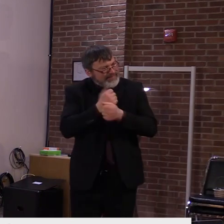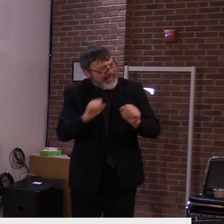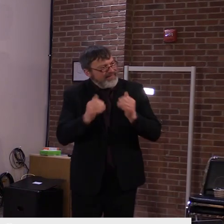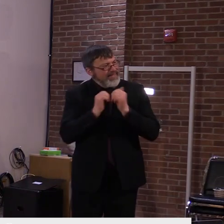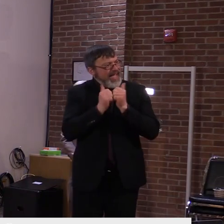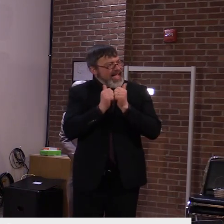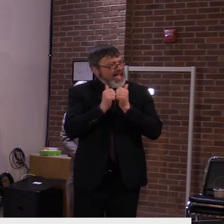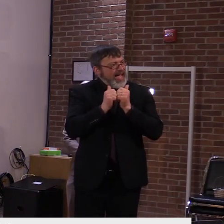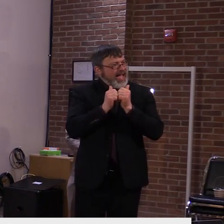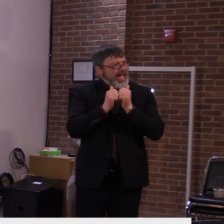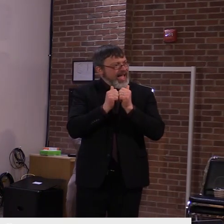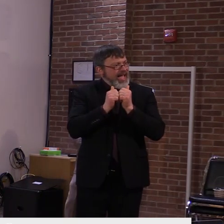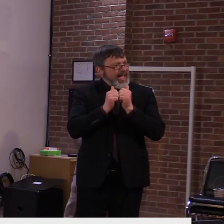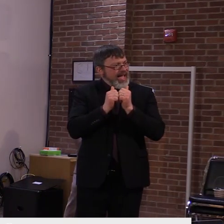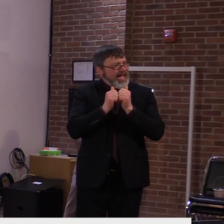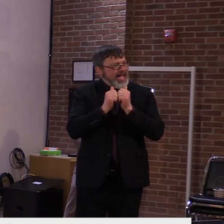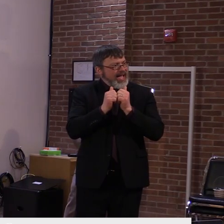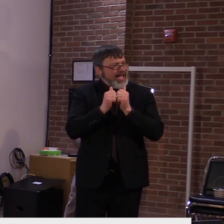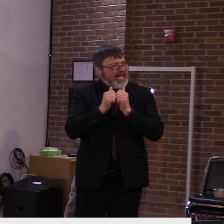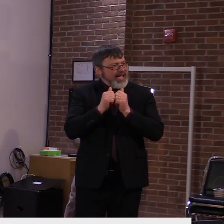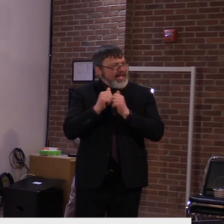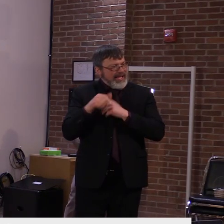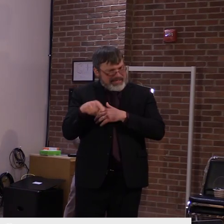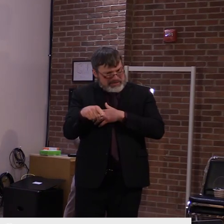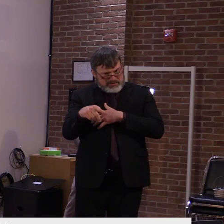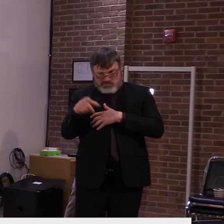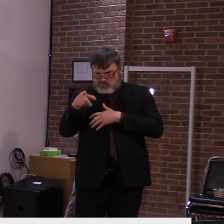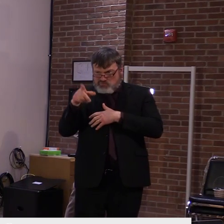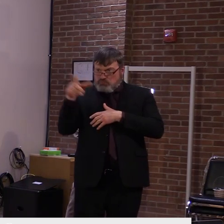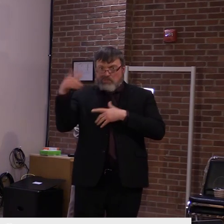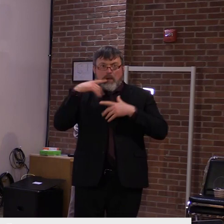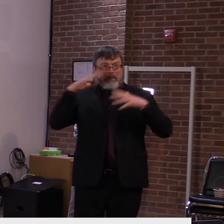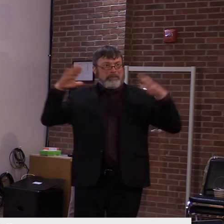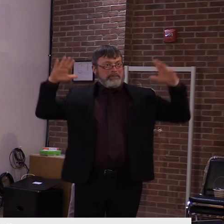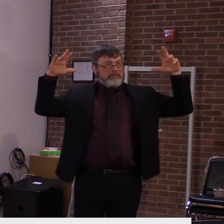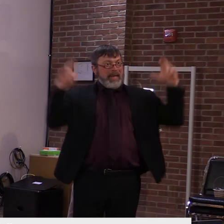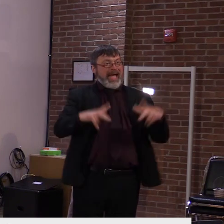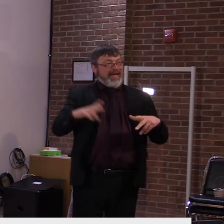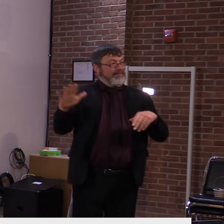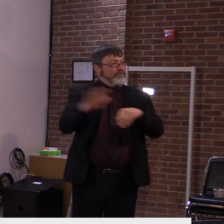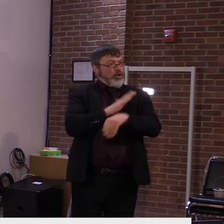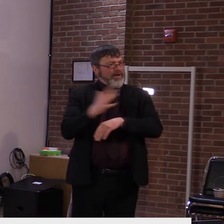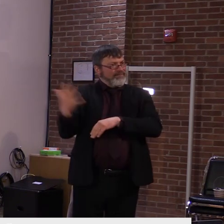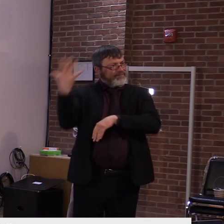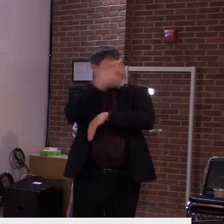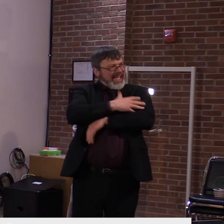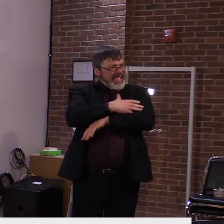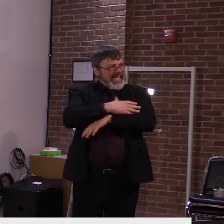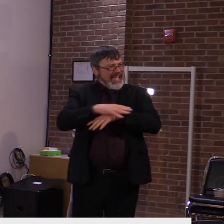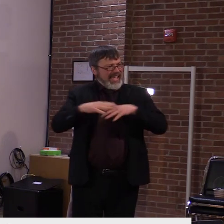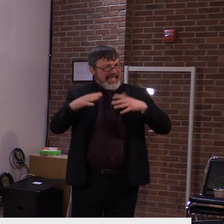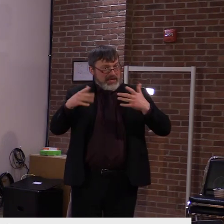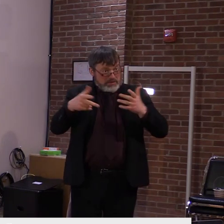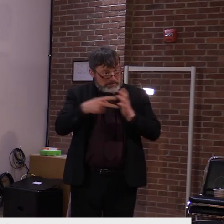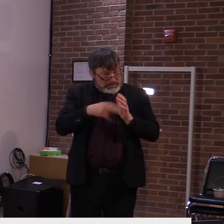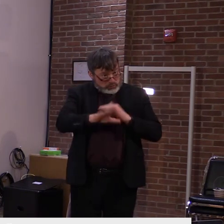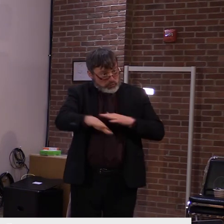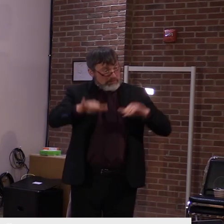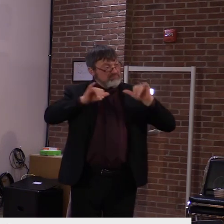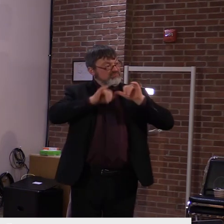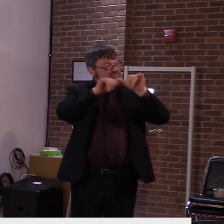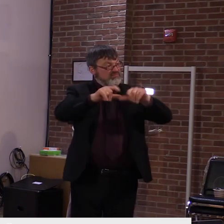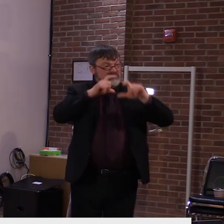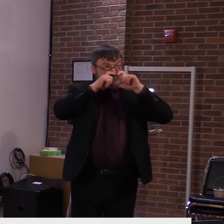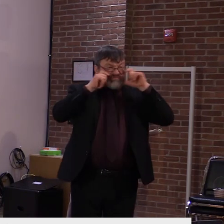in larger numbers at closer distances? What does that look like? Do they still wear masks? Are they still being super careful? Because the germs,